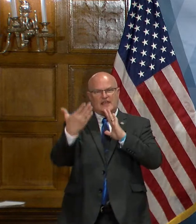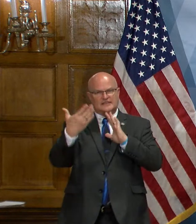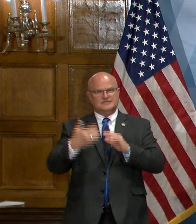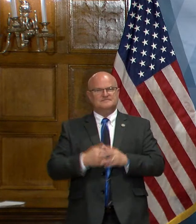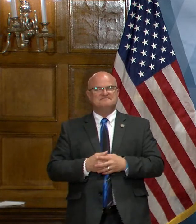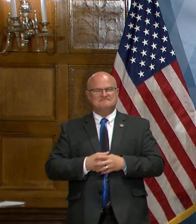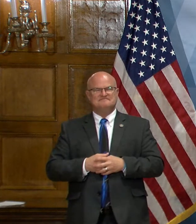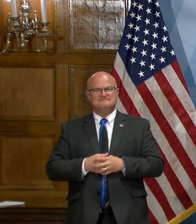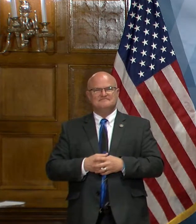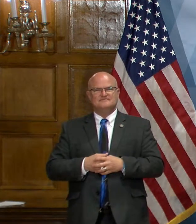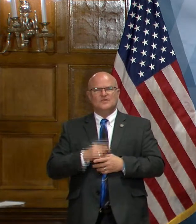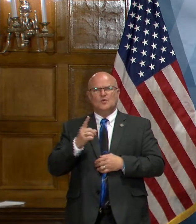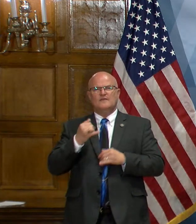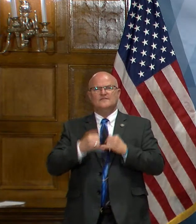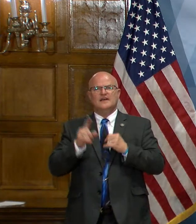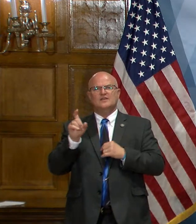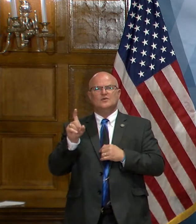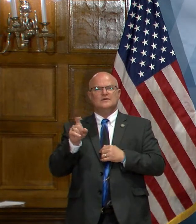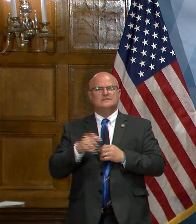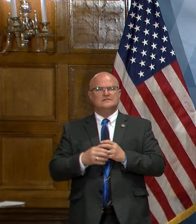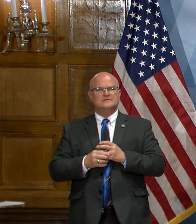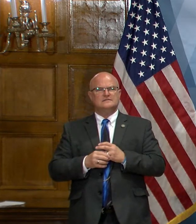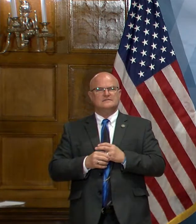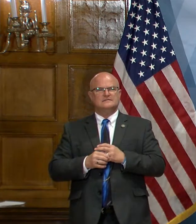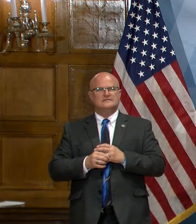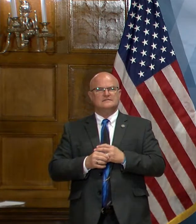face. One final question,